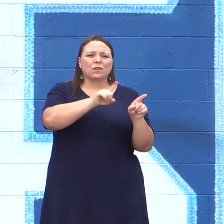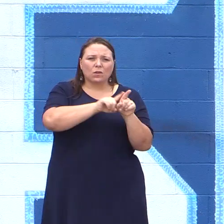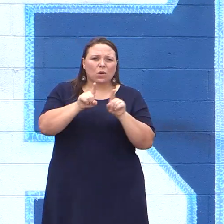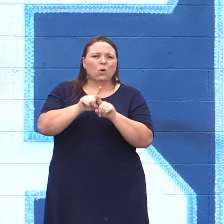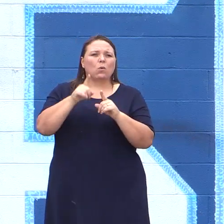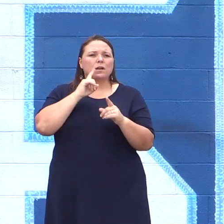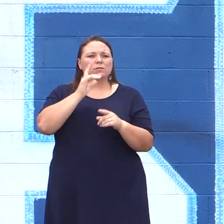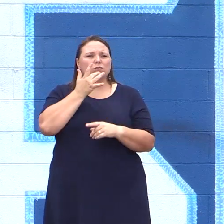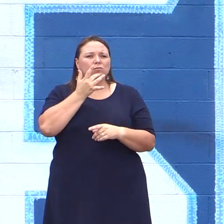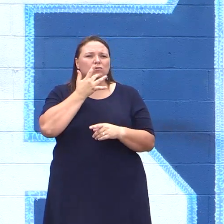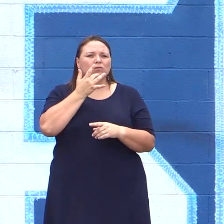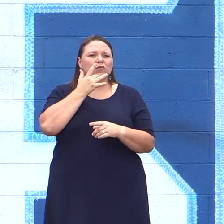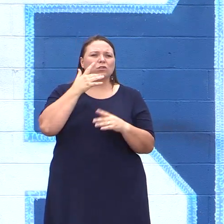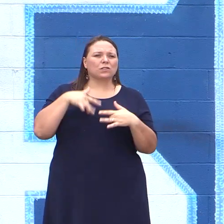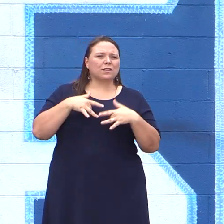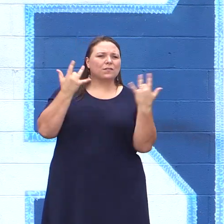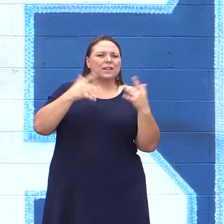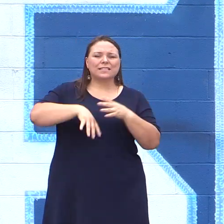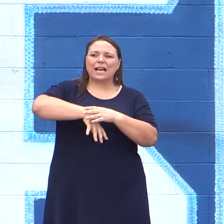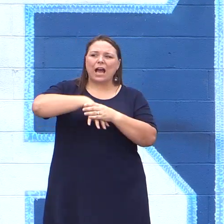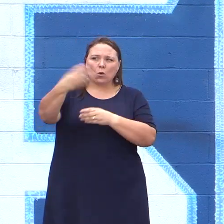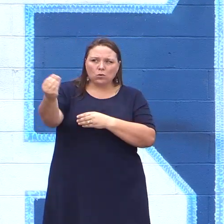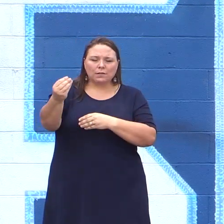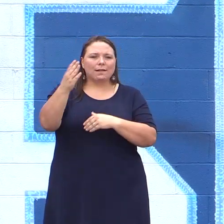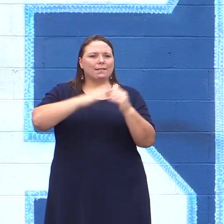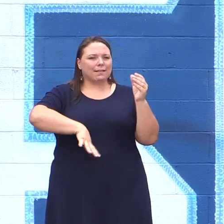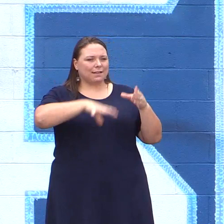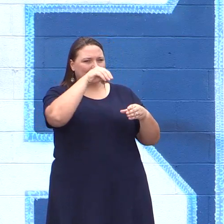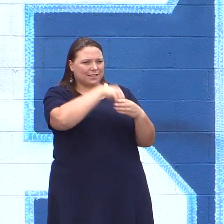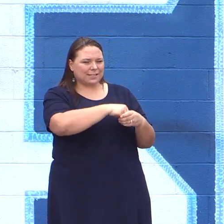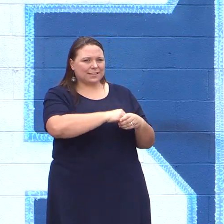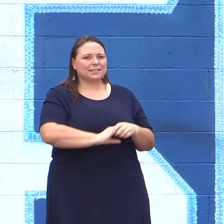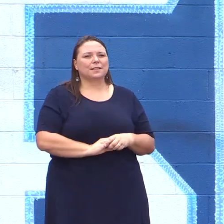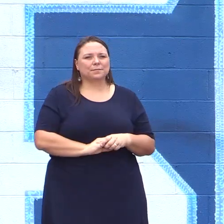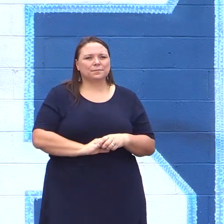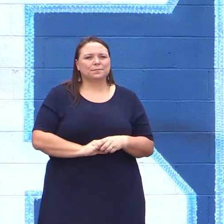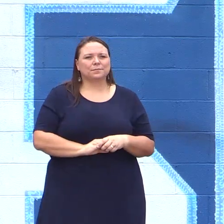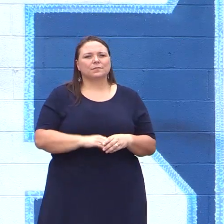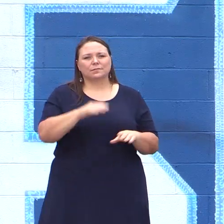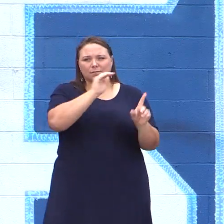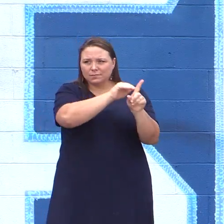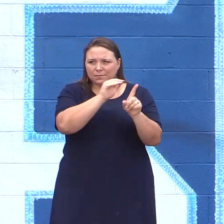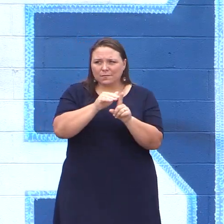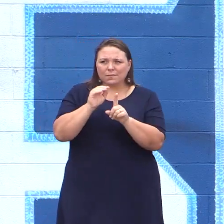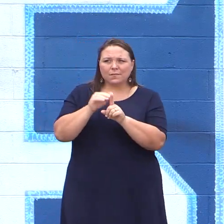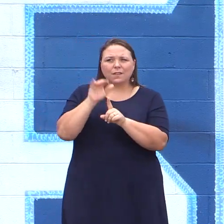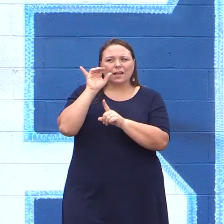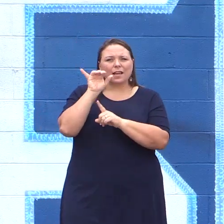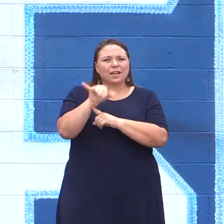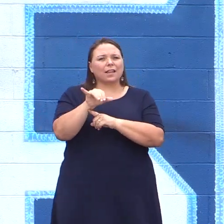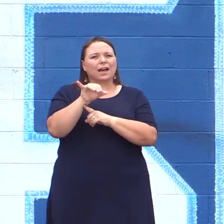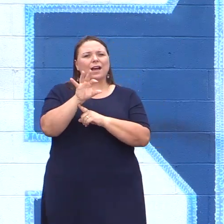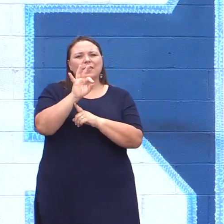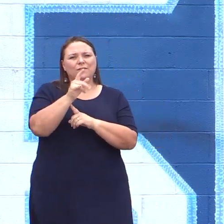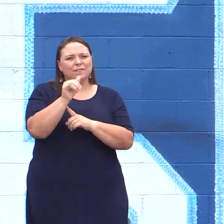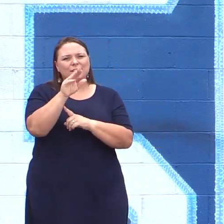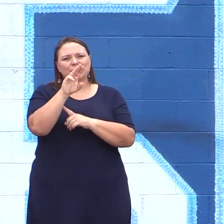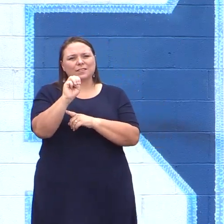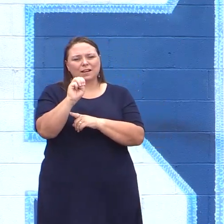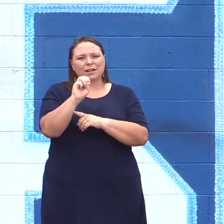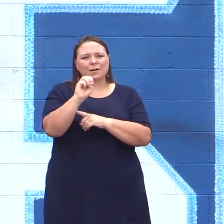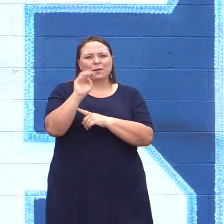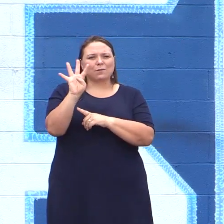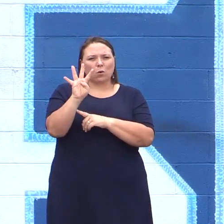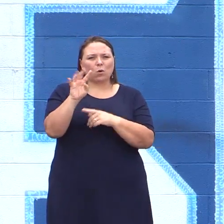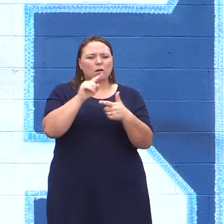give preference to events that are outdoor as opposed to indoor. Just to remind, that is the Fearsome Four. The Fearsome